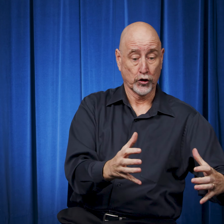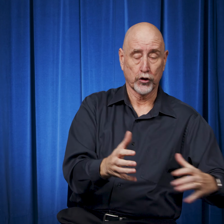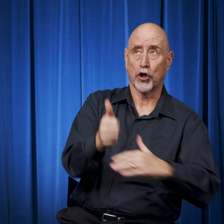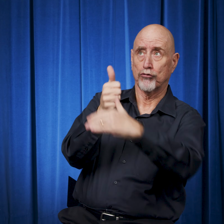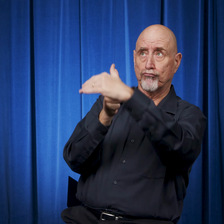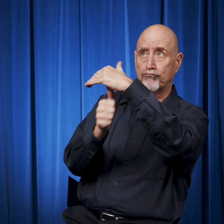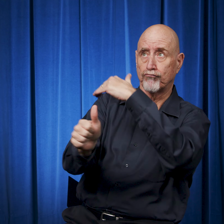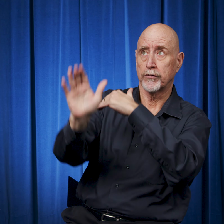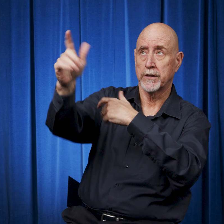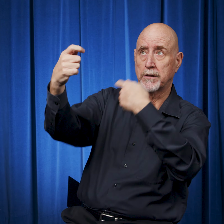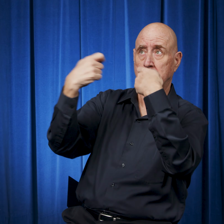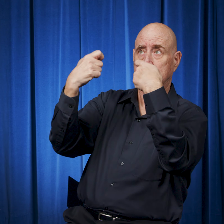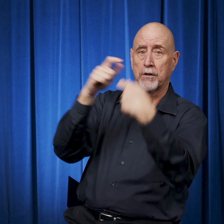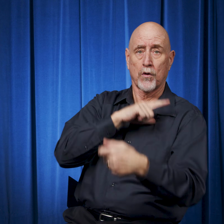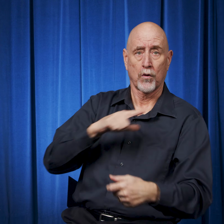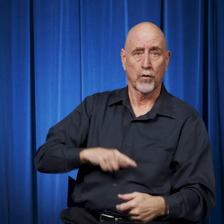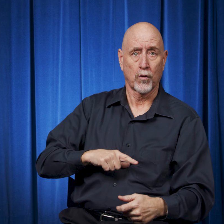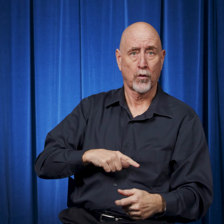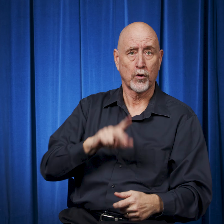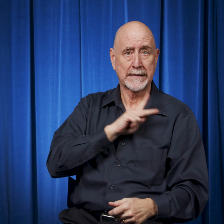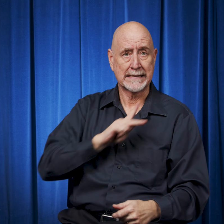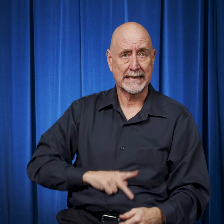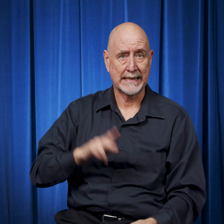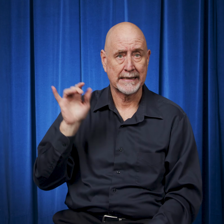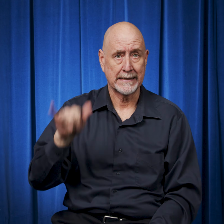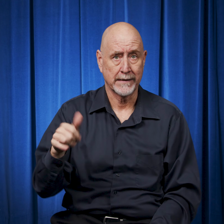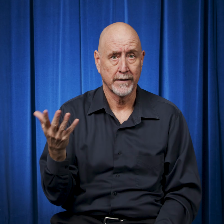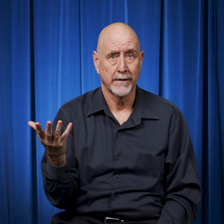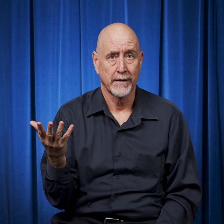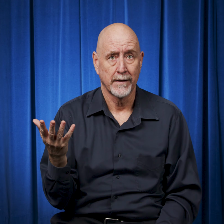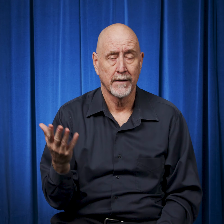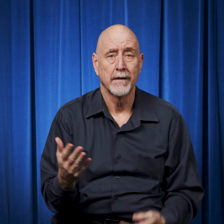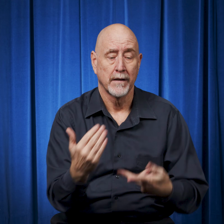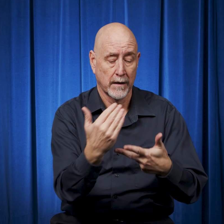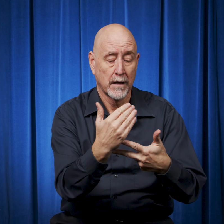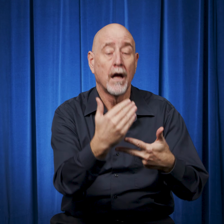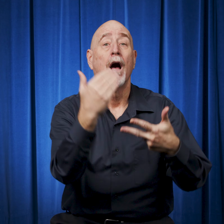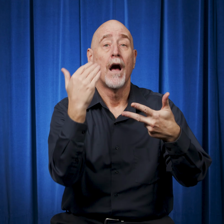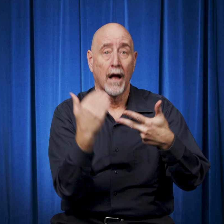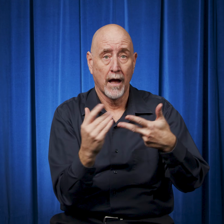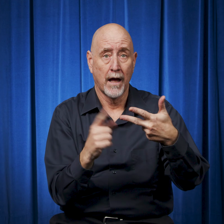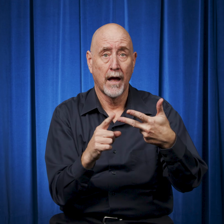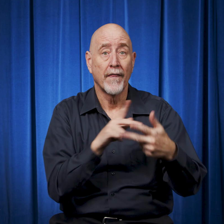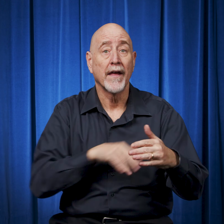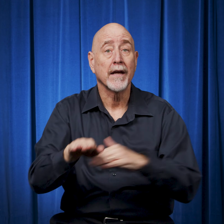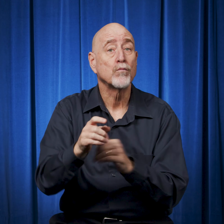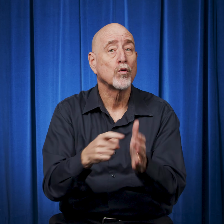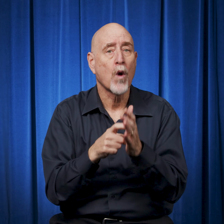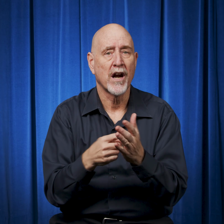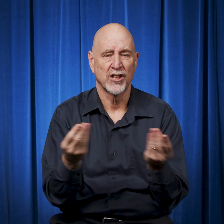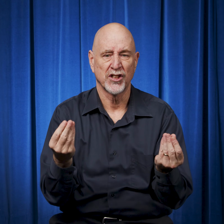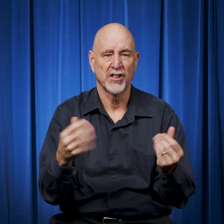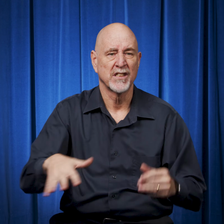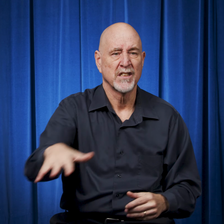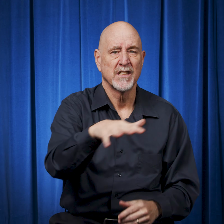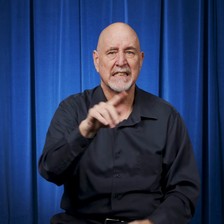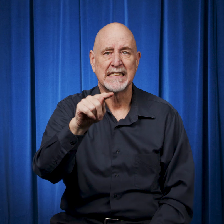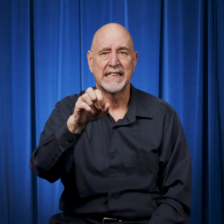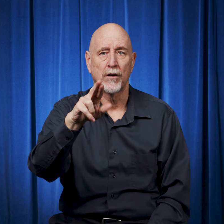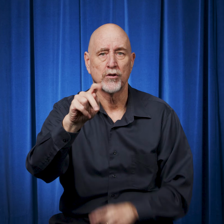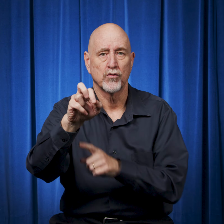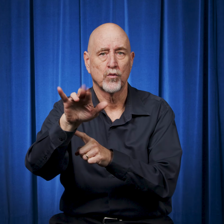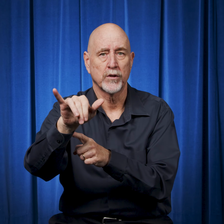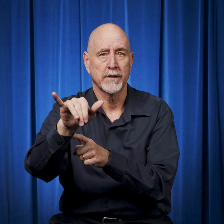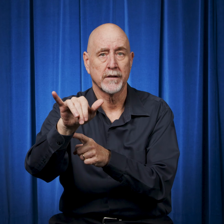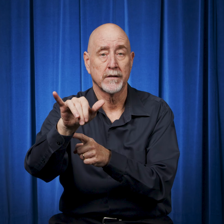him as their Lord and King. Now, thirdly, a kingdom must also have a territory. Notice